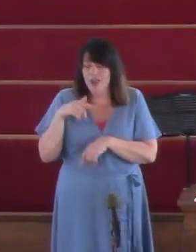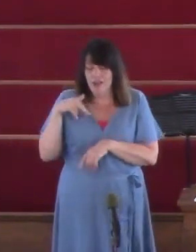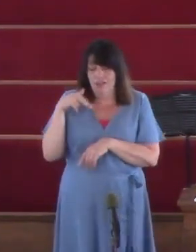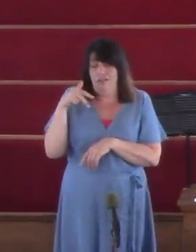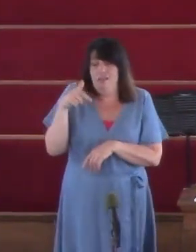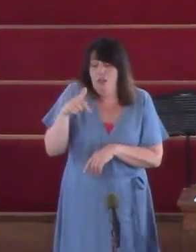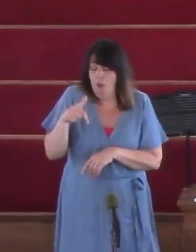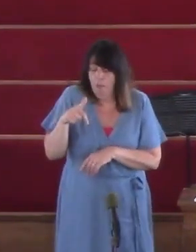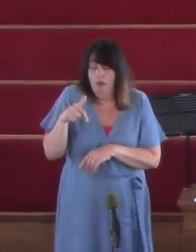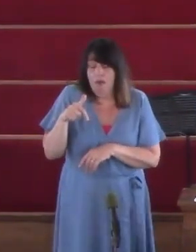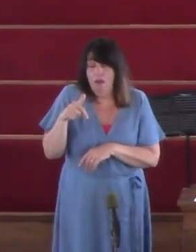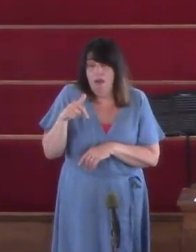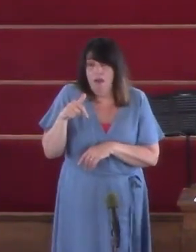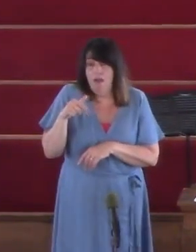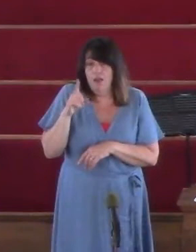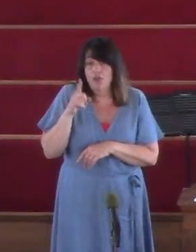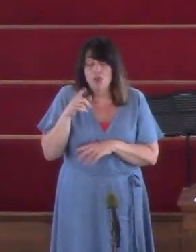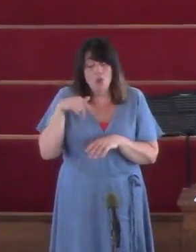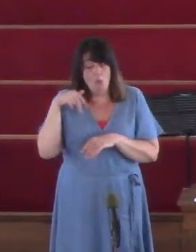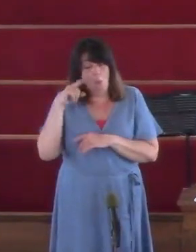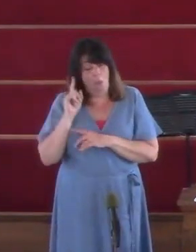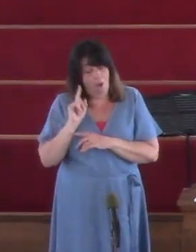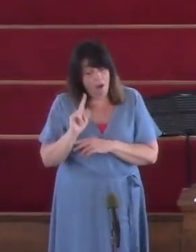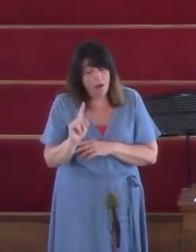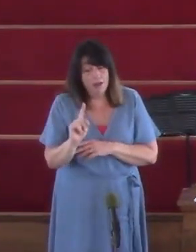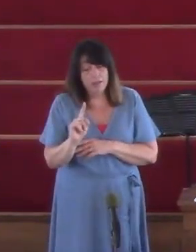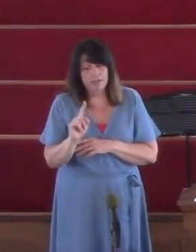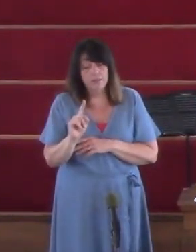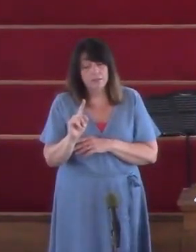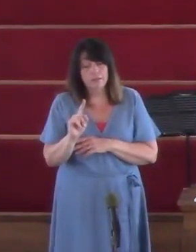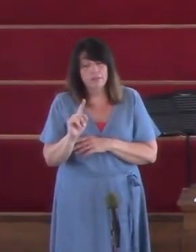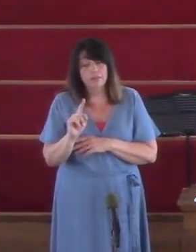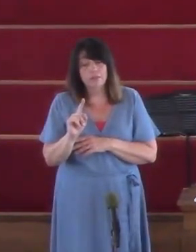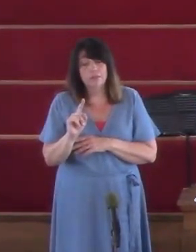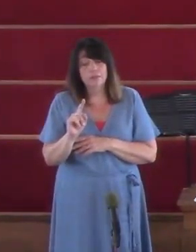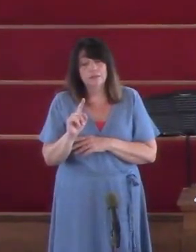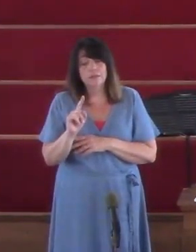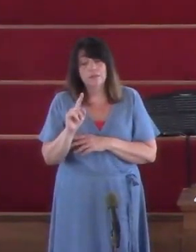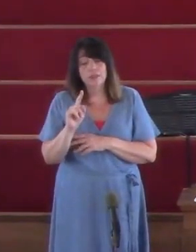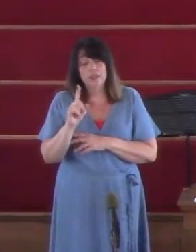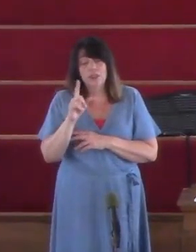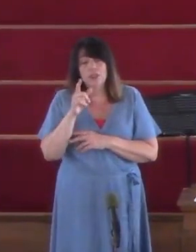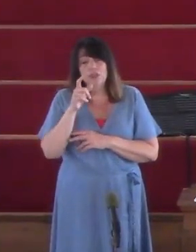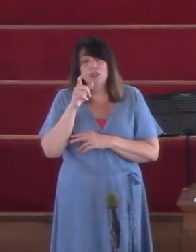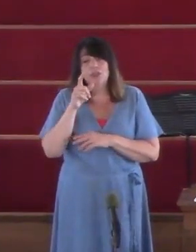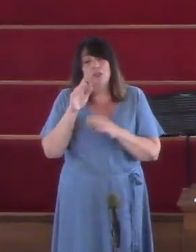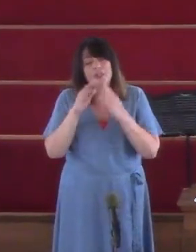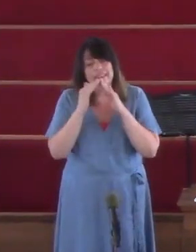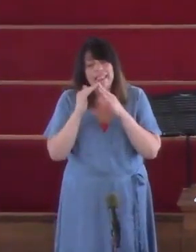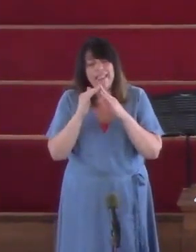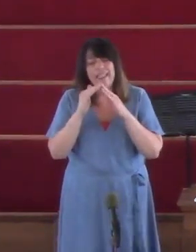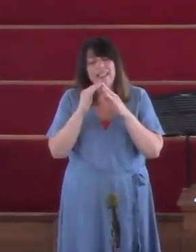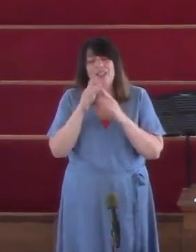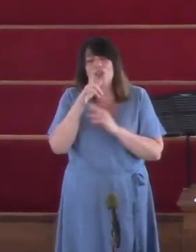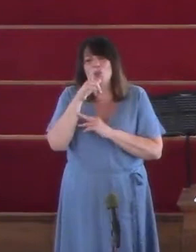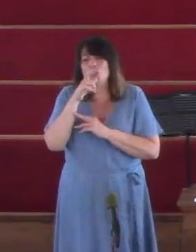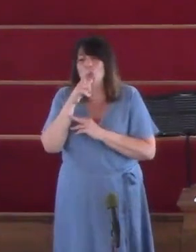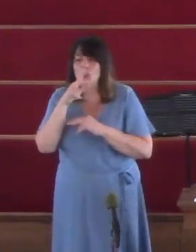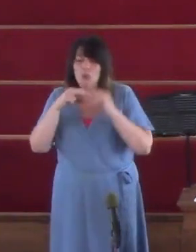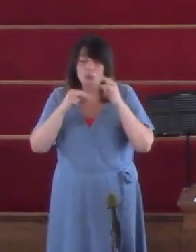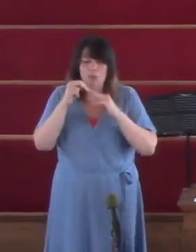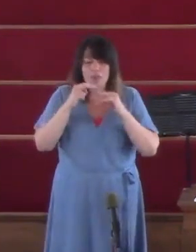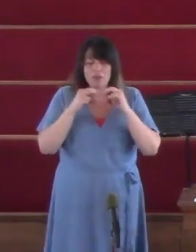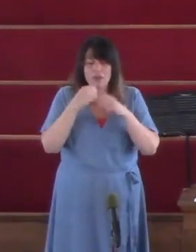journey toward a city which hath foundation, whose builder and maker is God, saying, do you know him this morning as